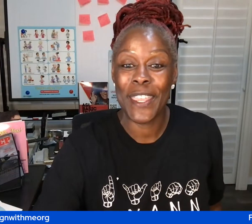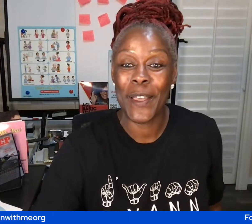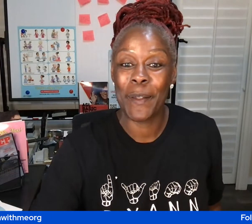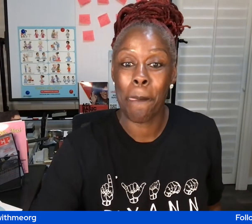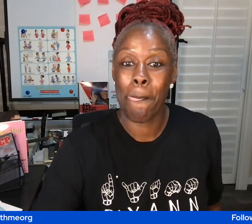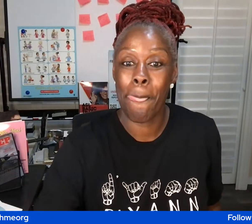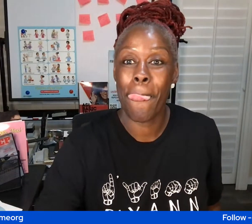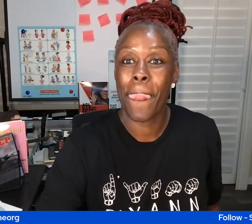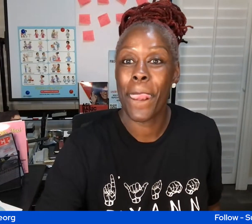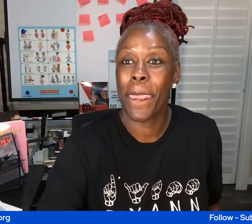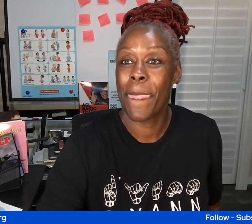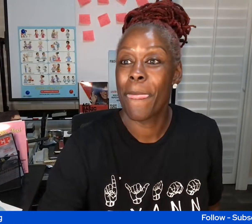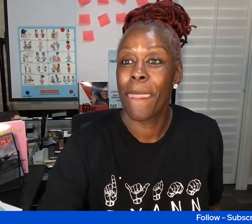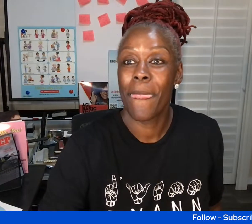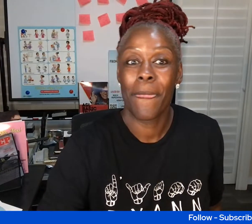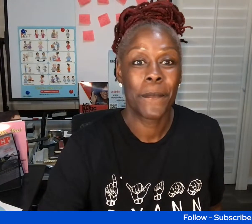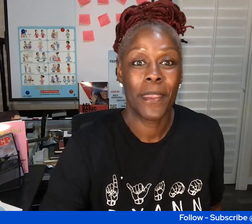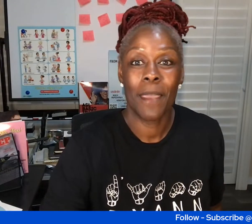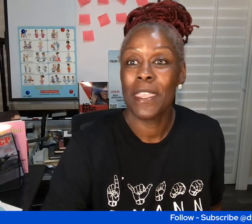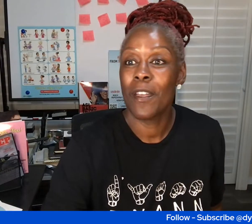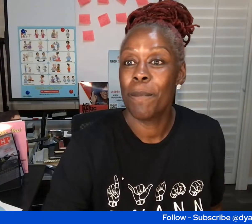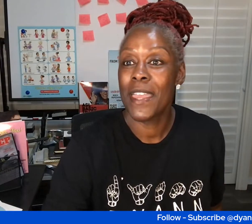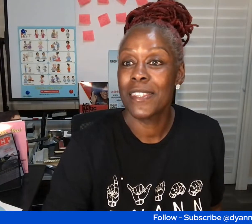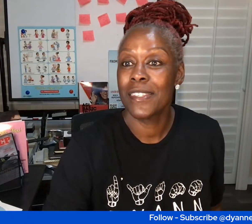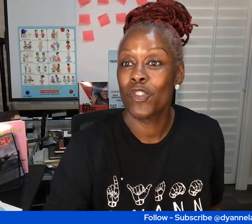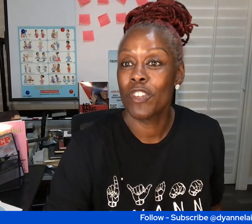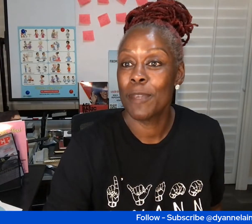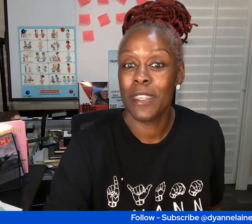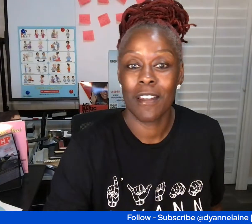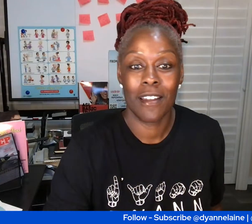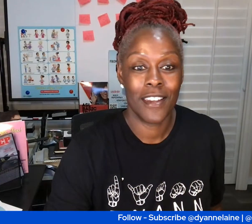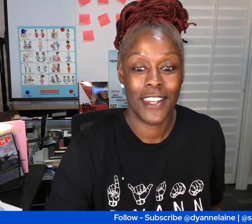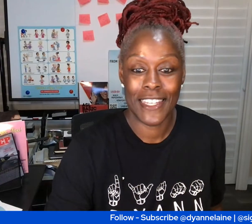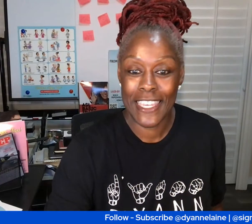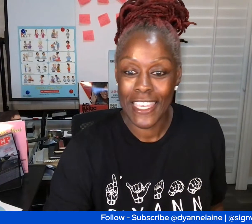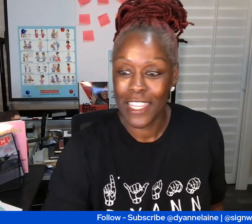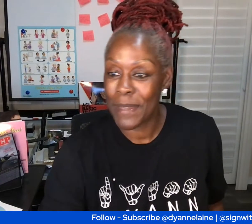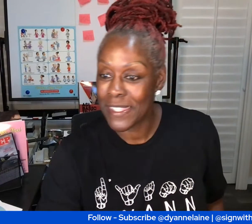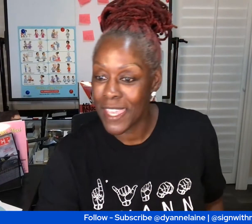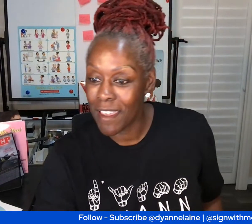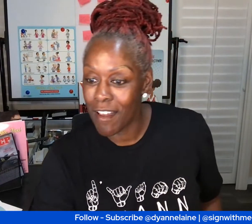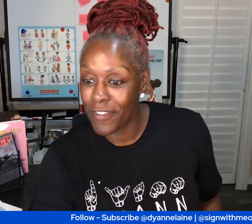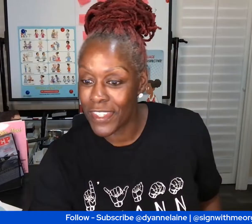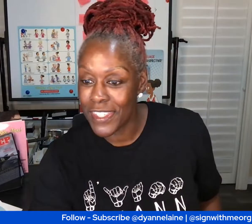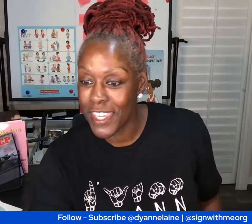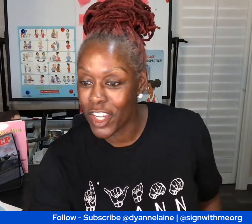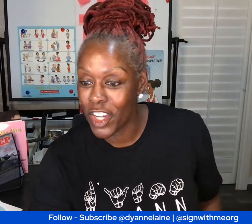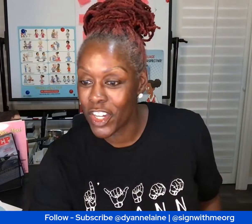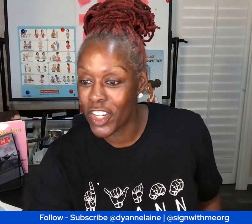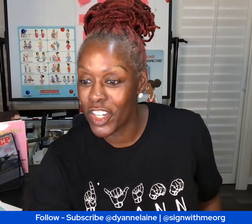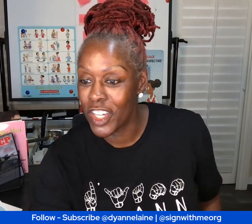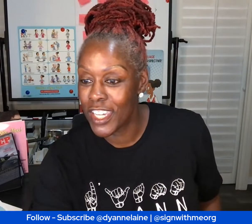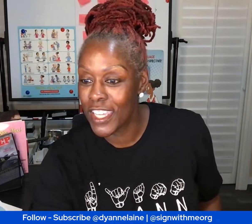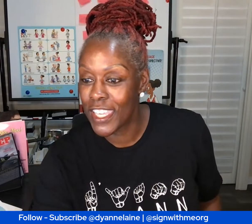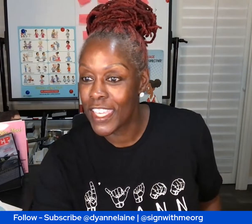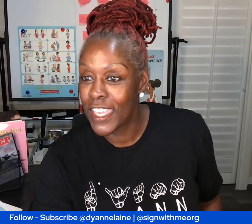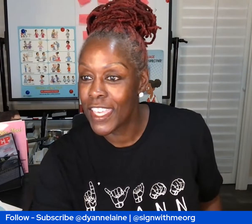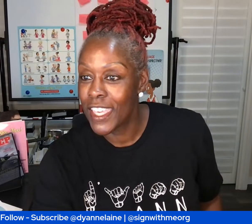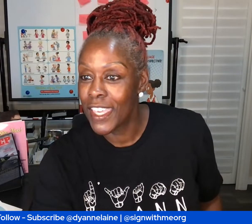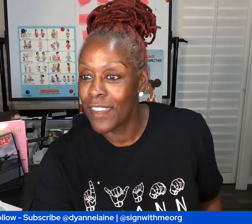go. Let me go back to StreamYard. Let me take off the ticker. I'm